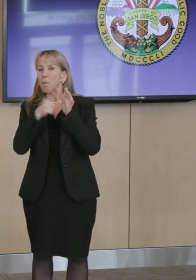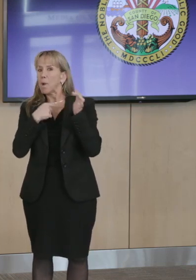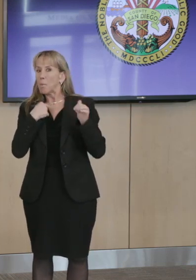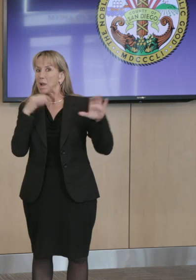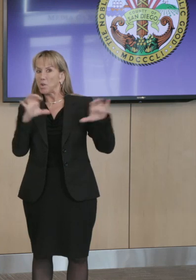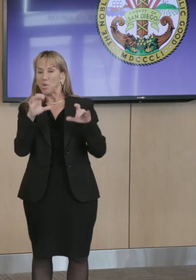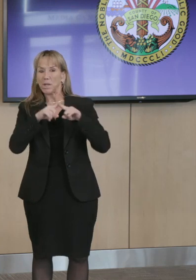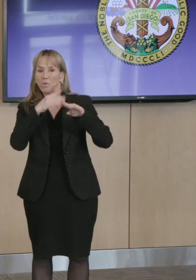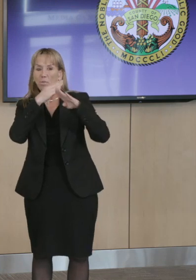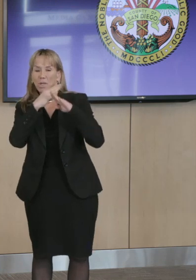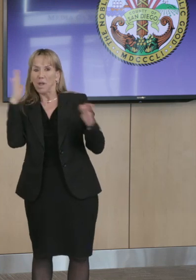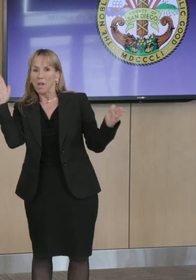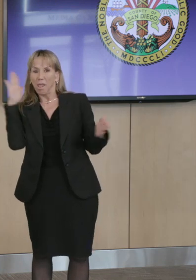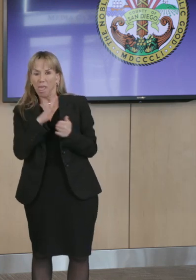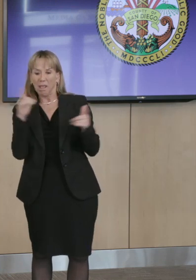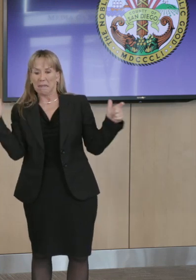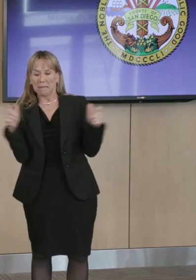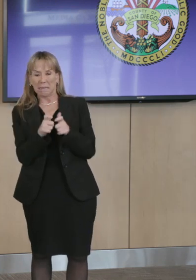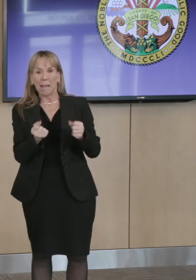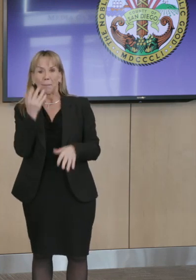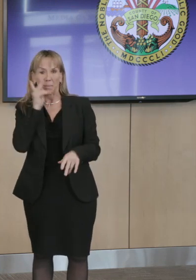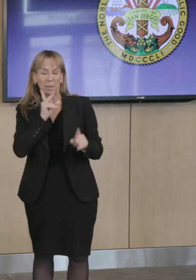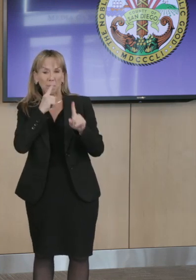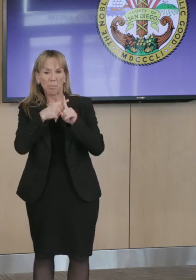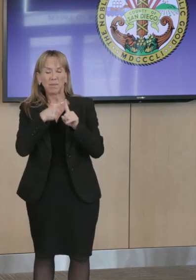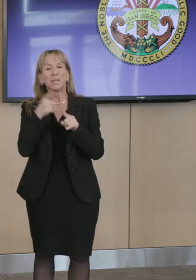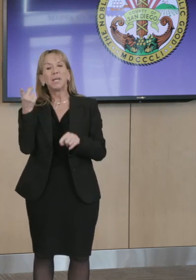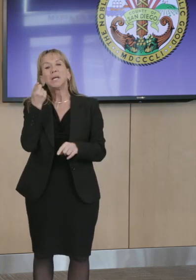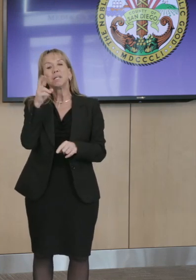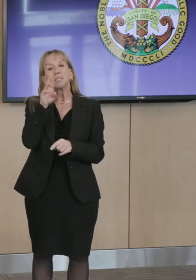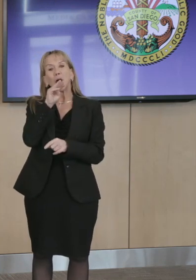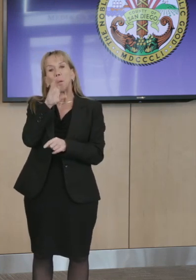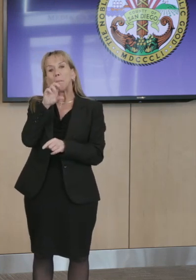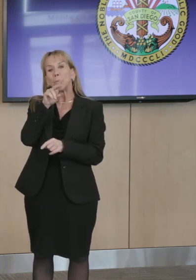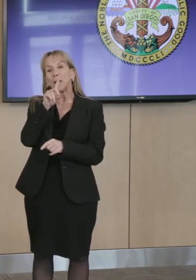from Dr. McDonald. Finally, I'll provide some information about